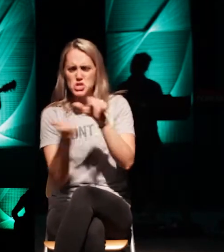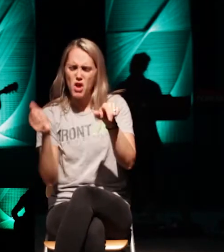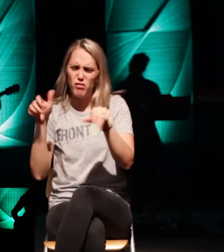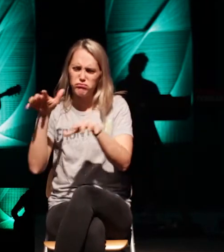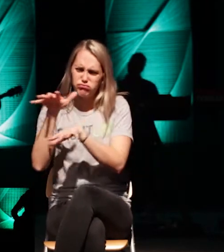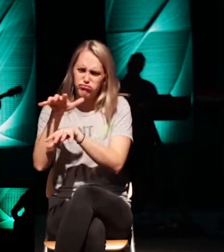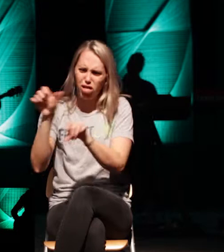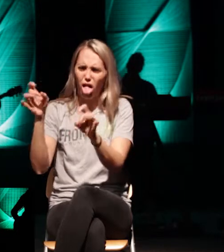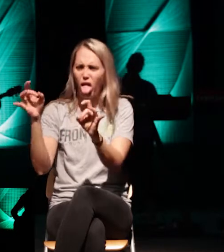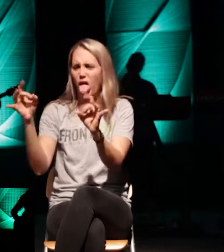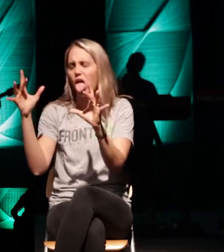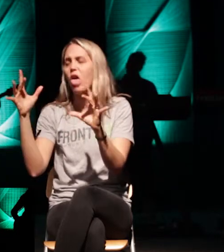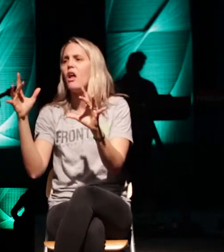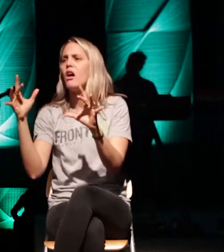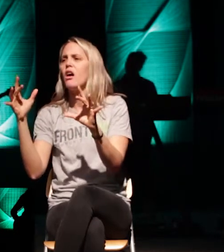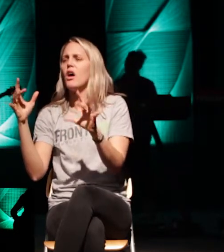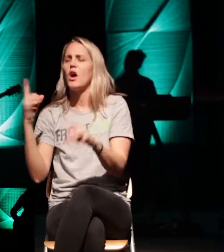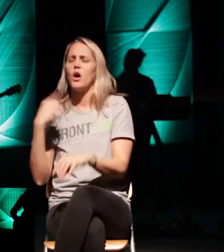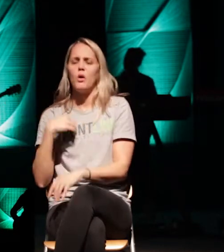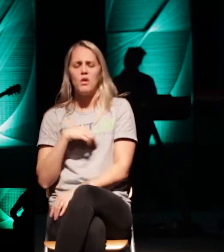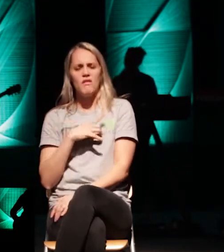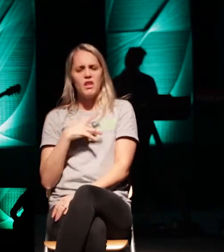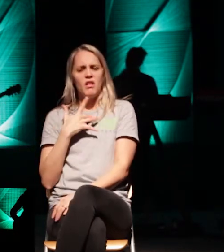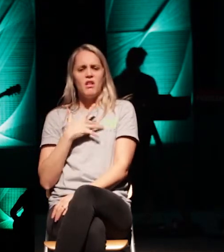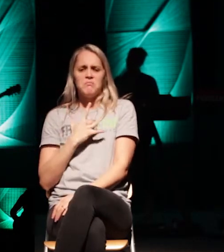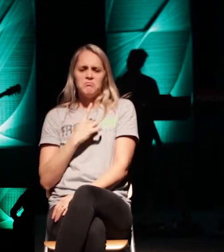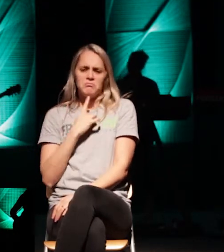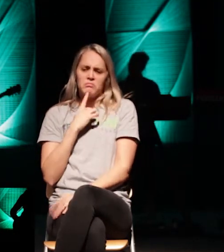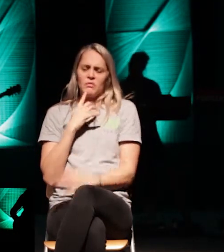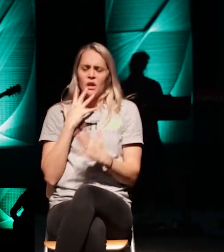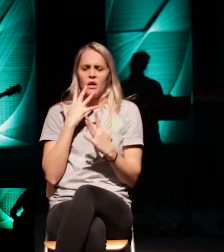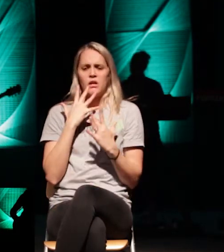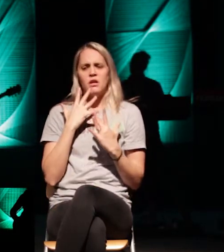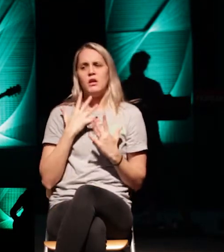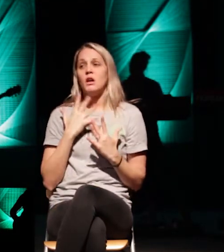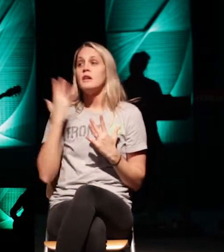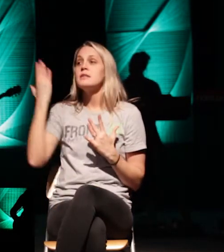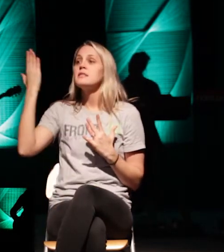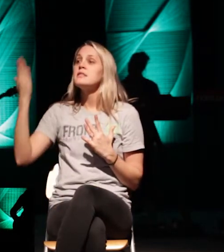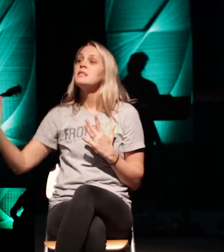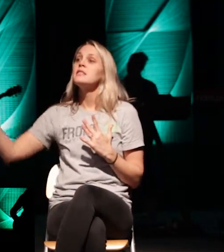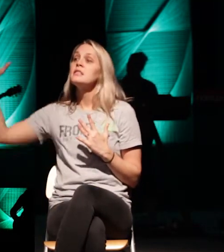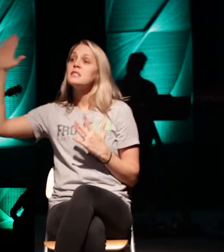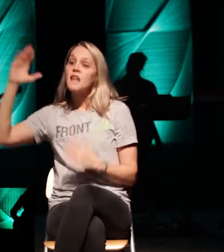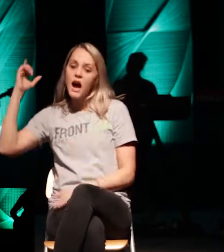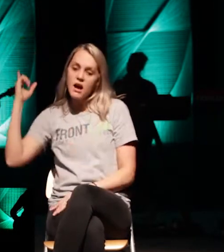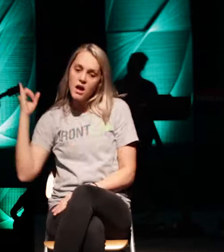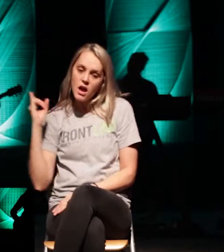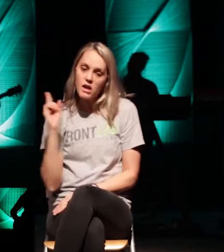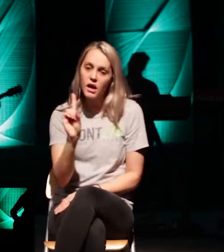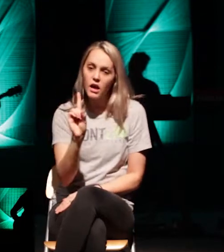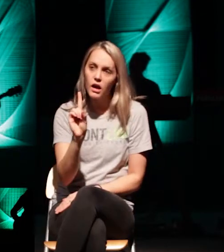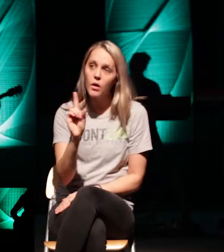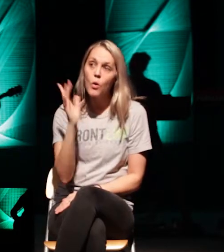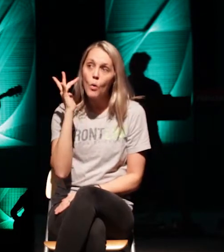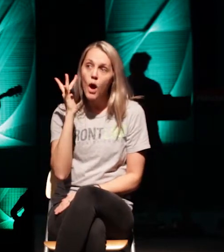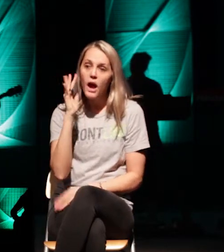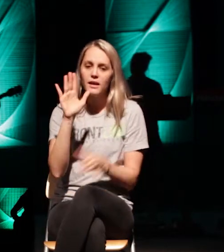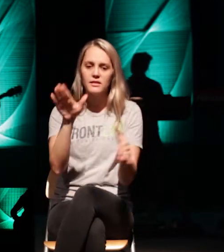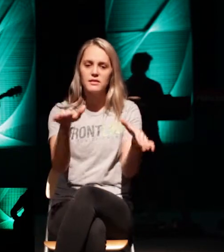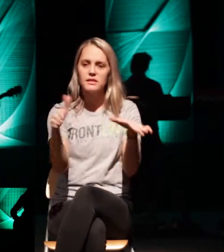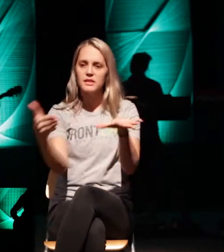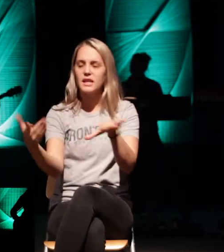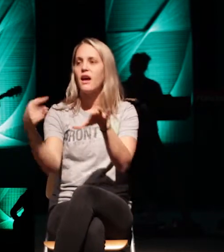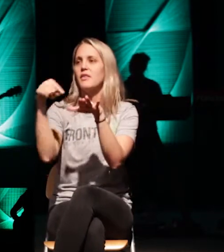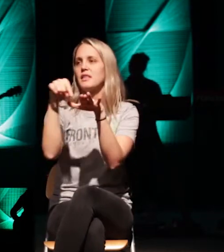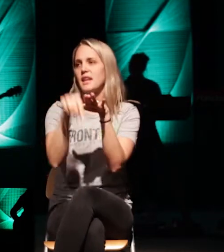crippling because it hurts and we're just so disappointed and sad, God came to put death to death and to